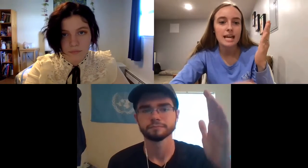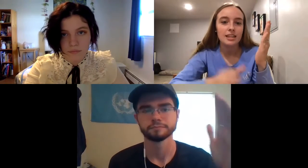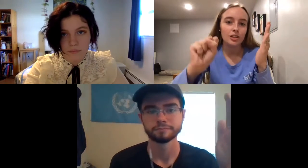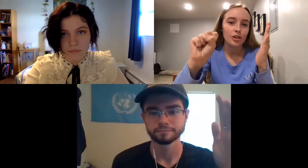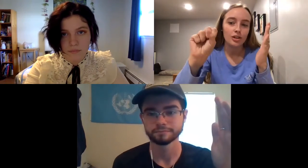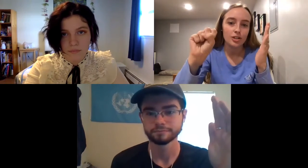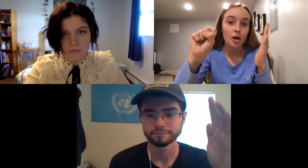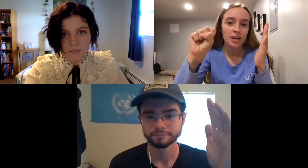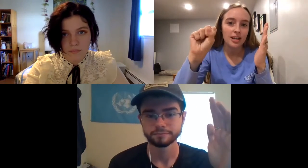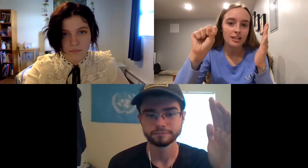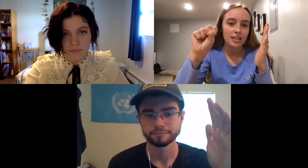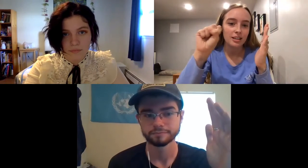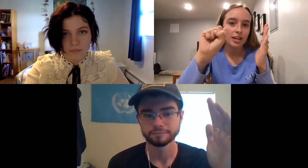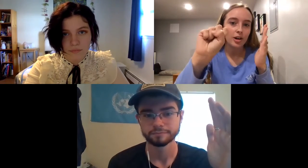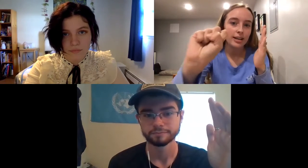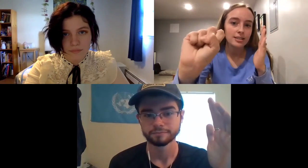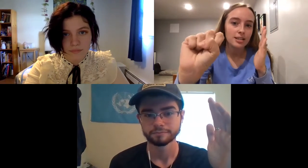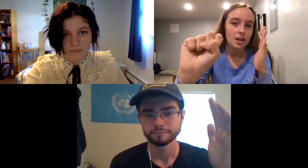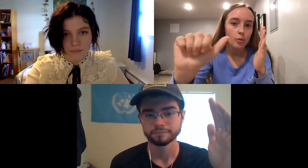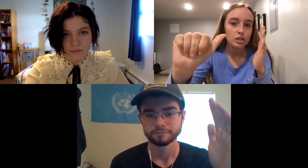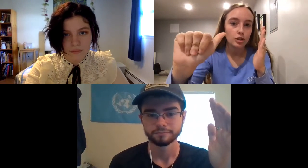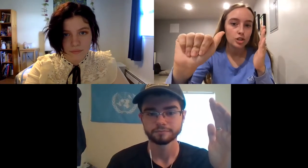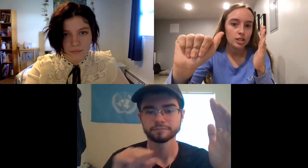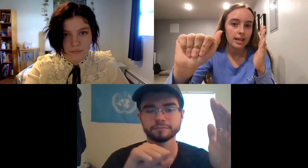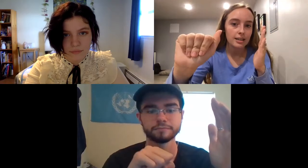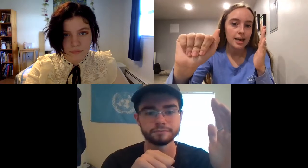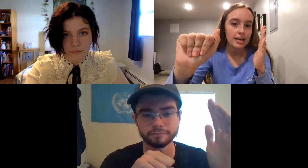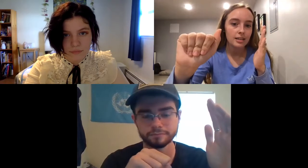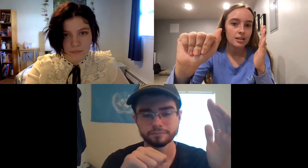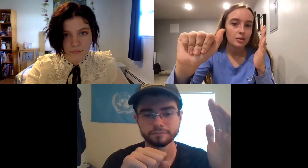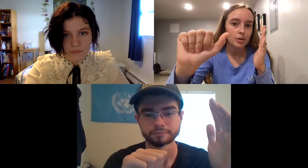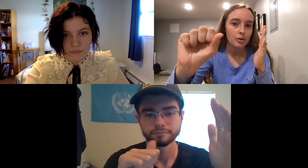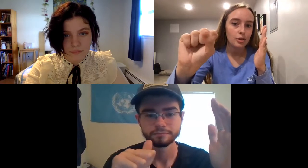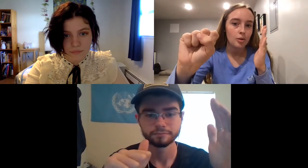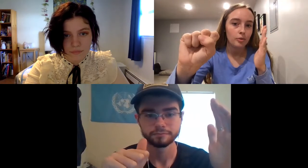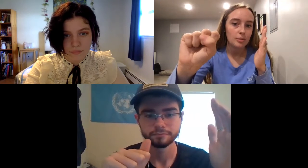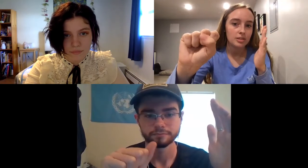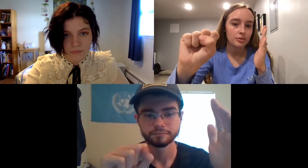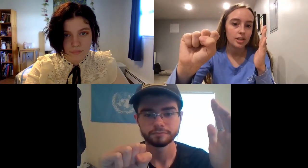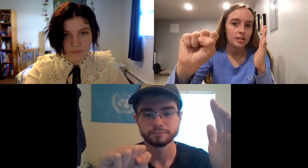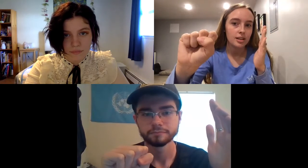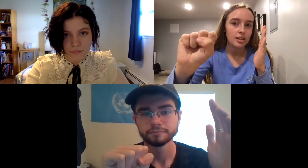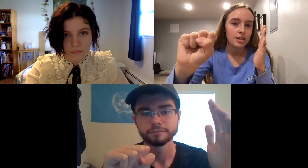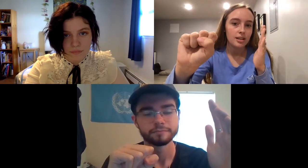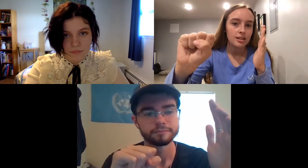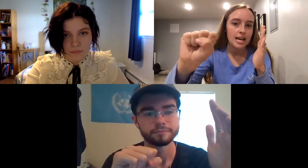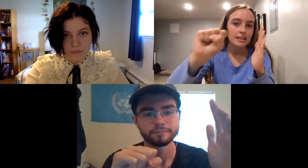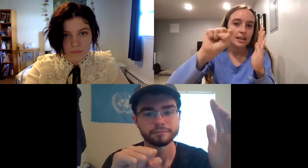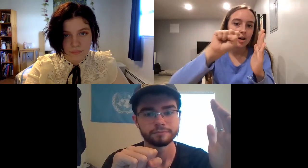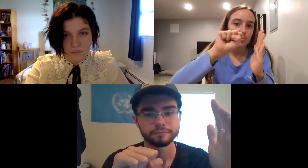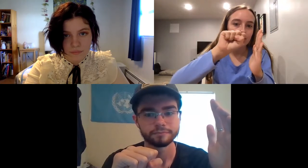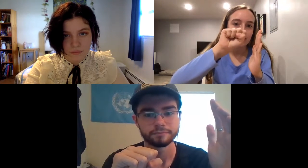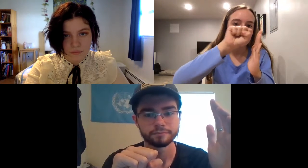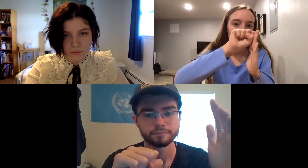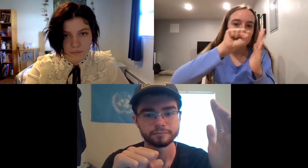up and then your dominant hand in the letter S, which looks just like the A with your thumb wrapped in front. And